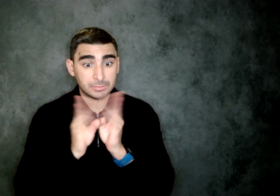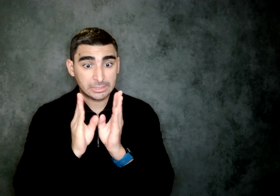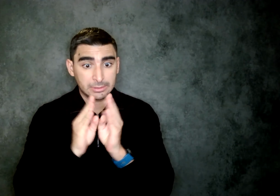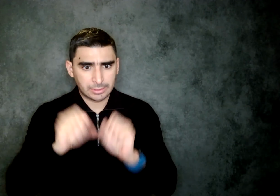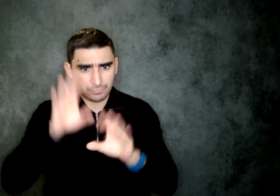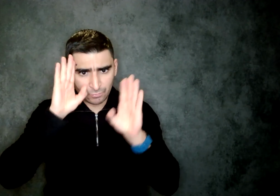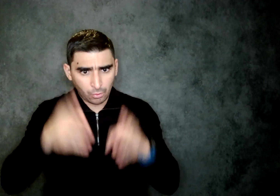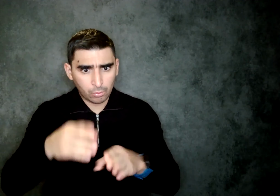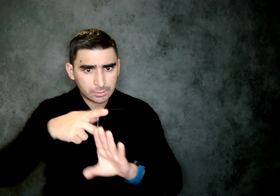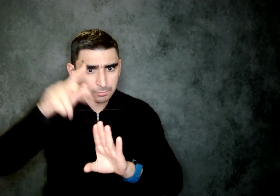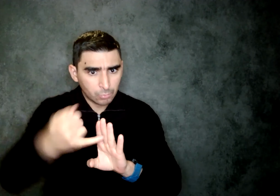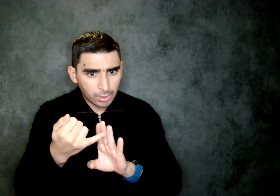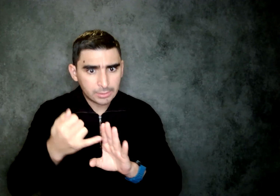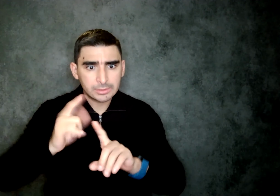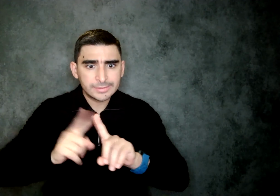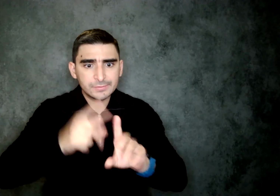programs.